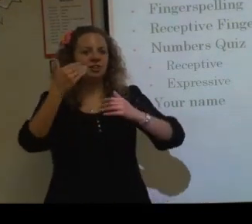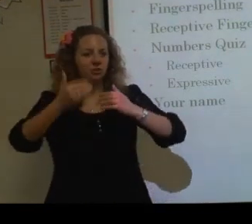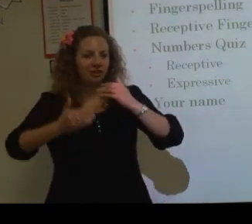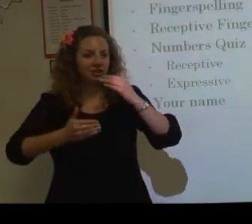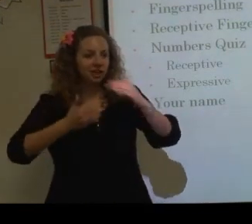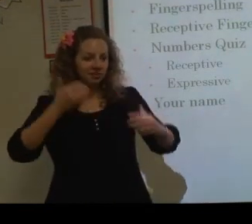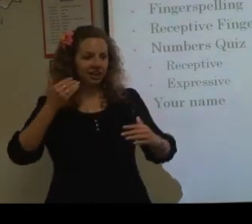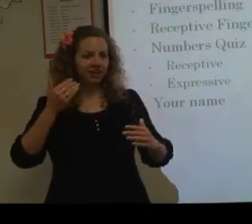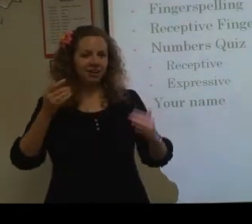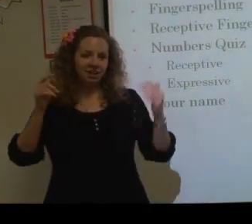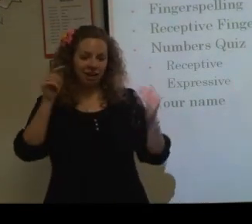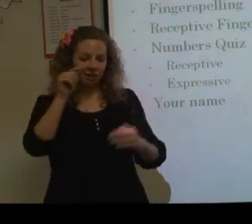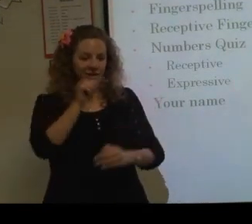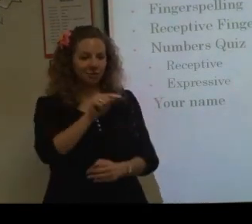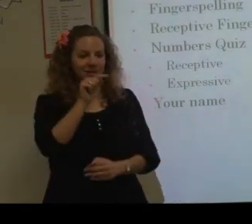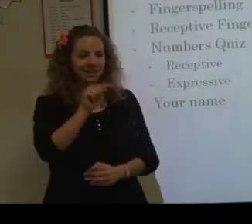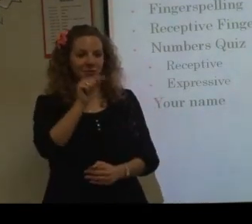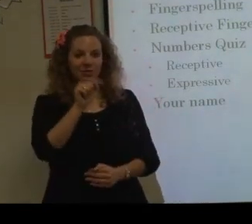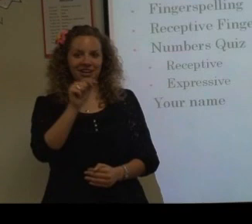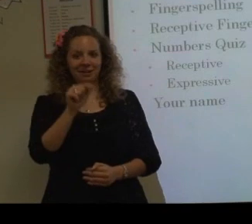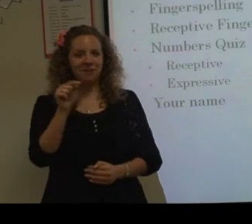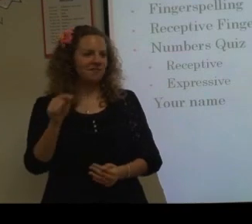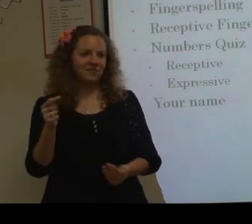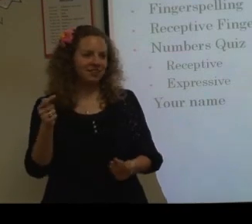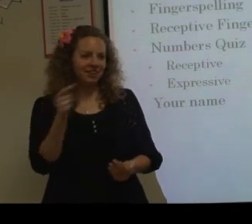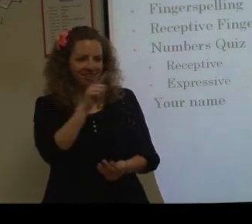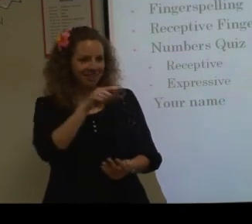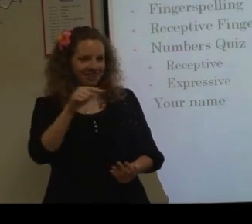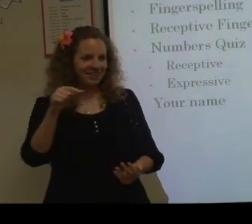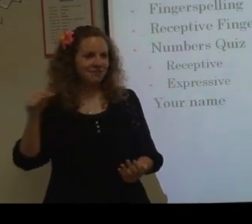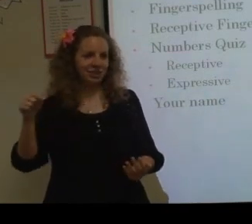like train yourself, like a child learning to read, if they named off every letter, like they'd never get the